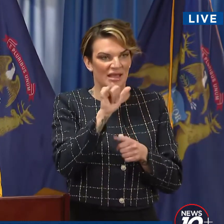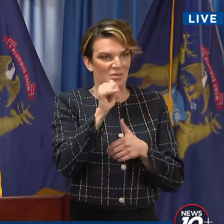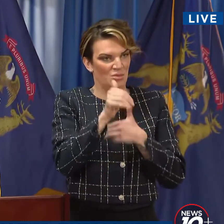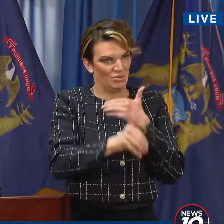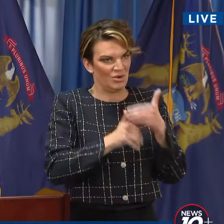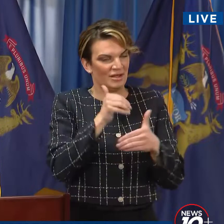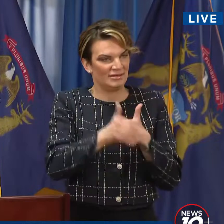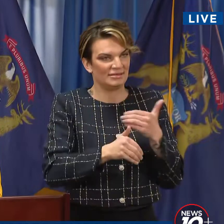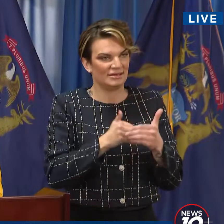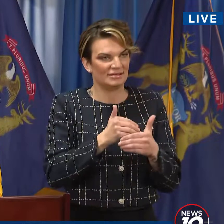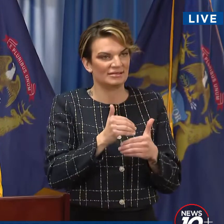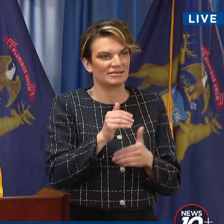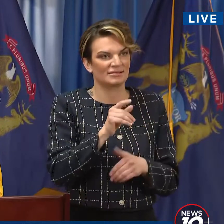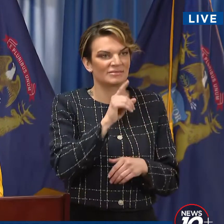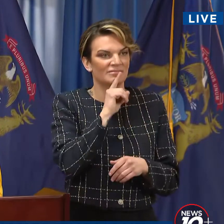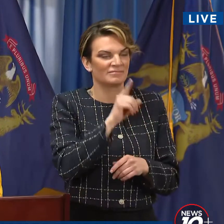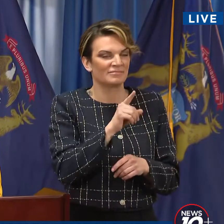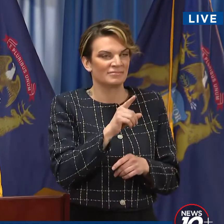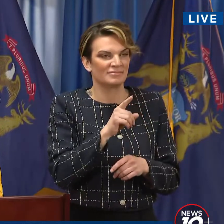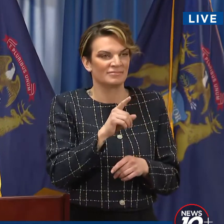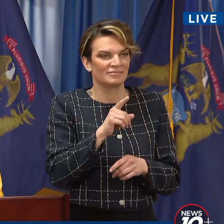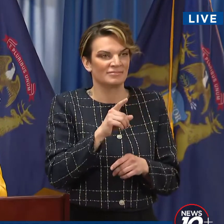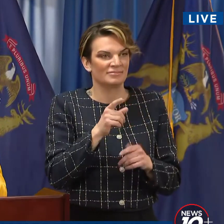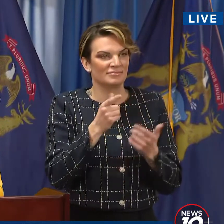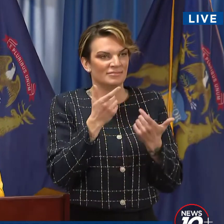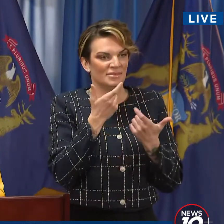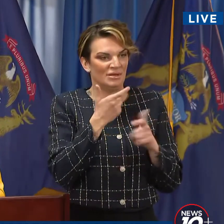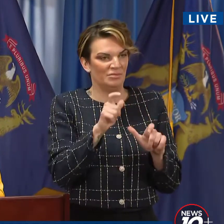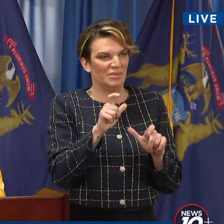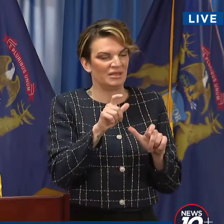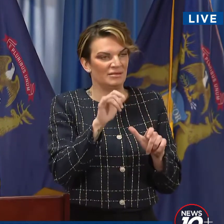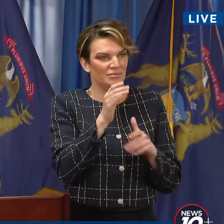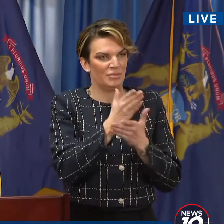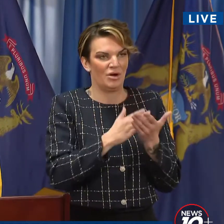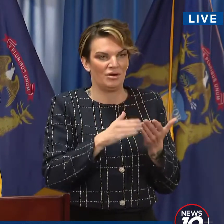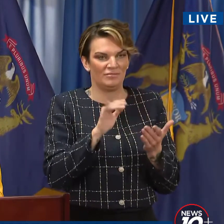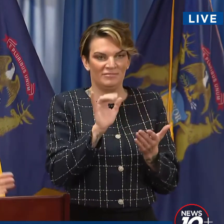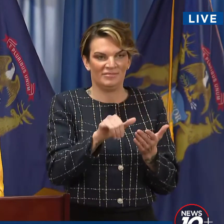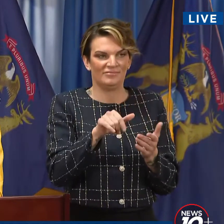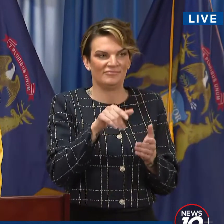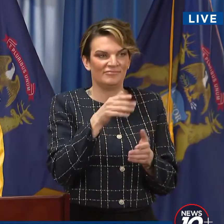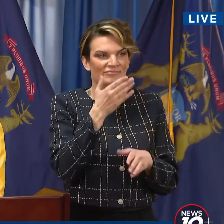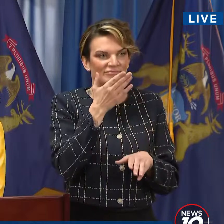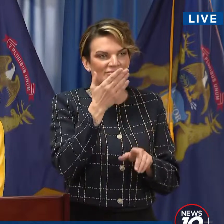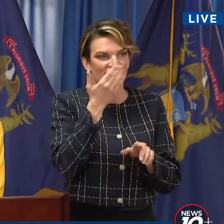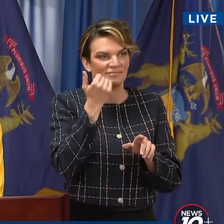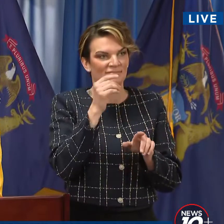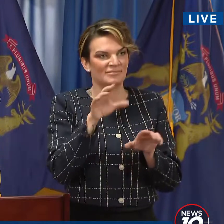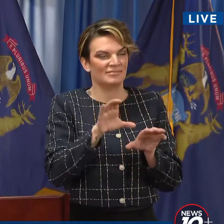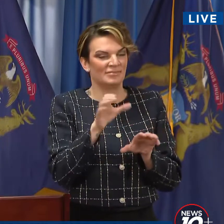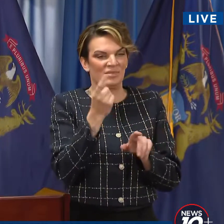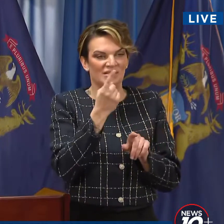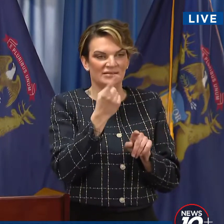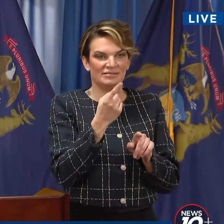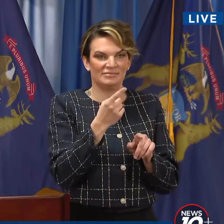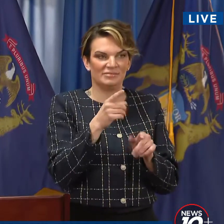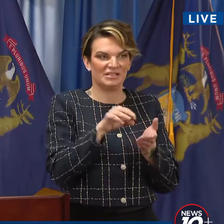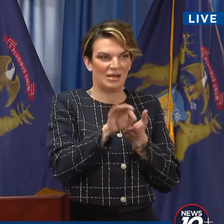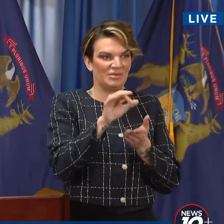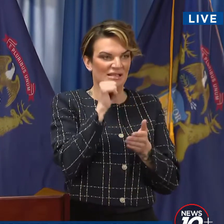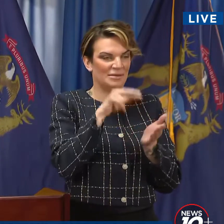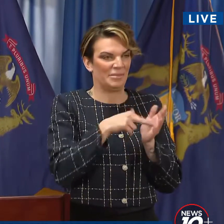process, is where a big chunk of the weight has come from. In other words, just because something's done being tabulated doesn't mean